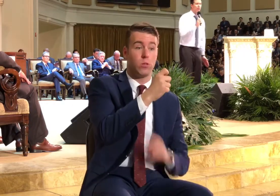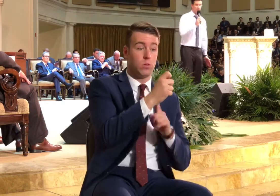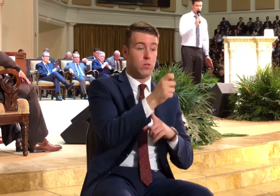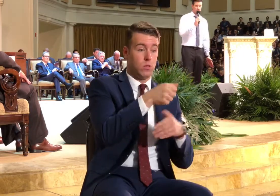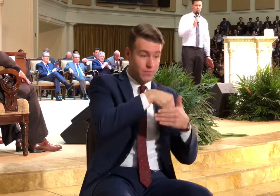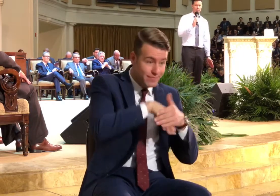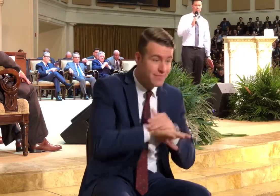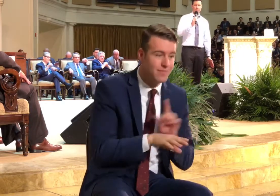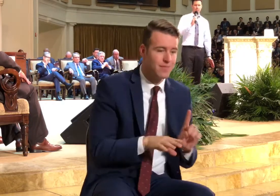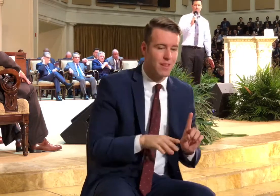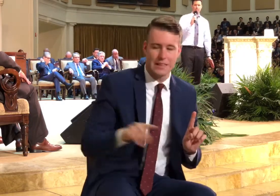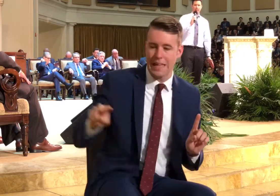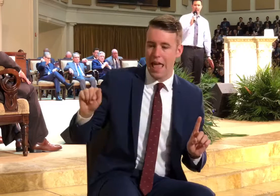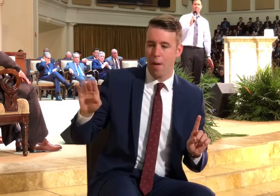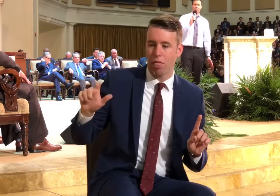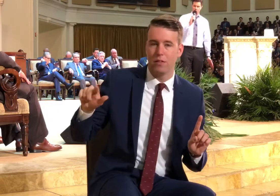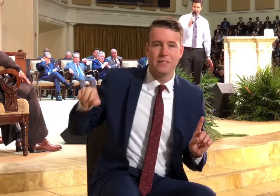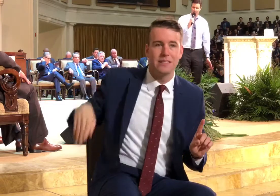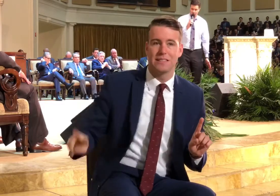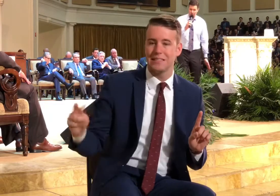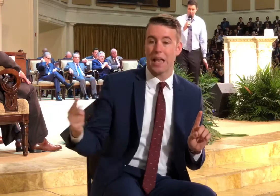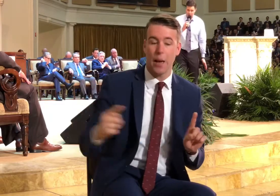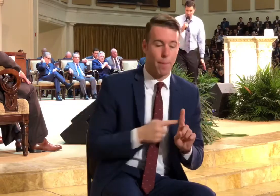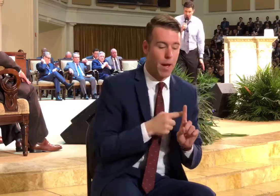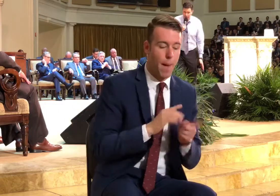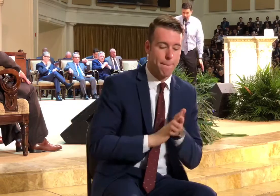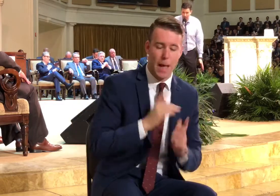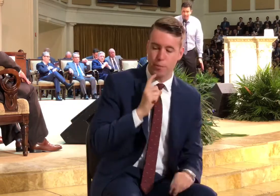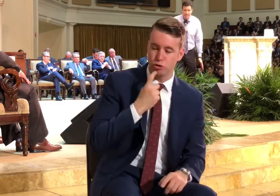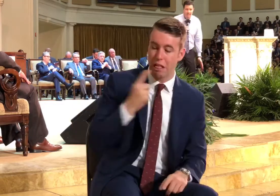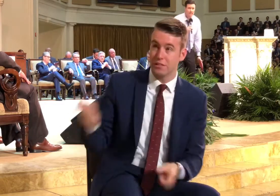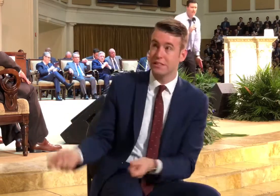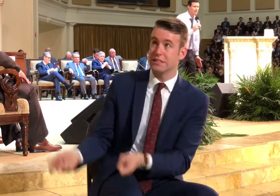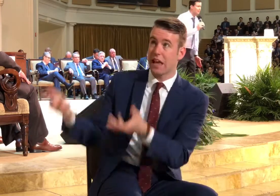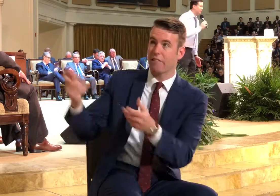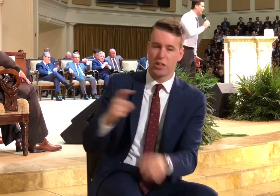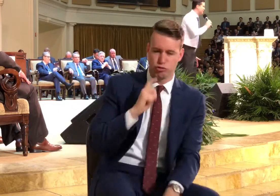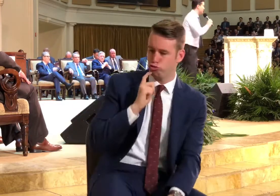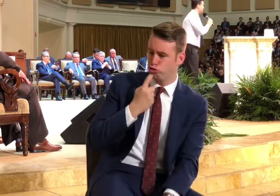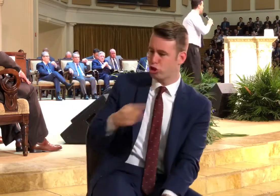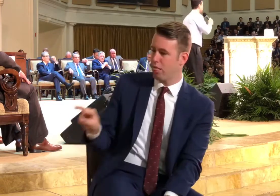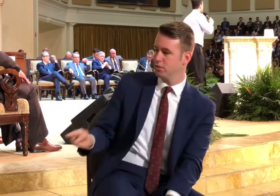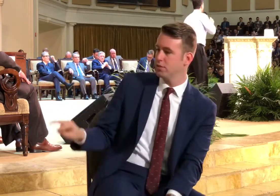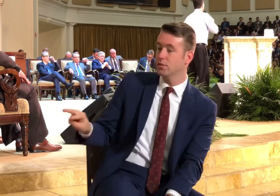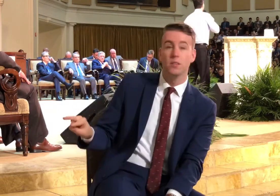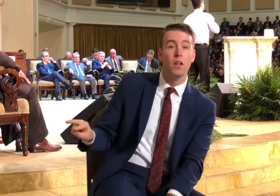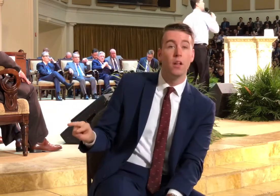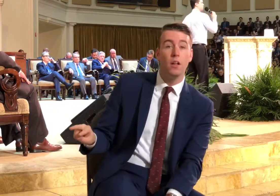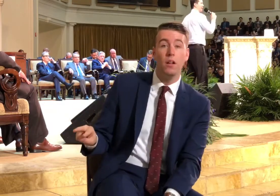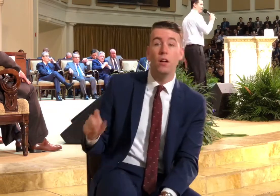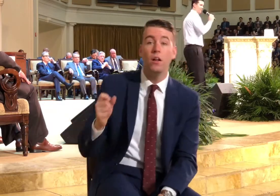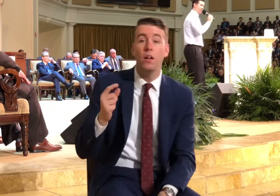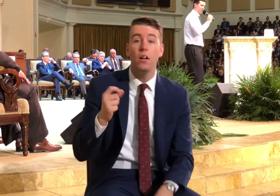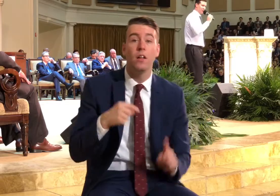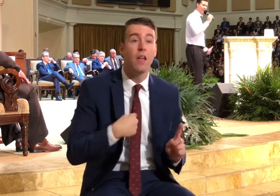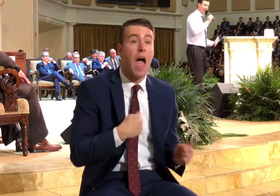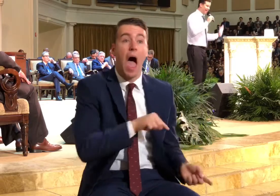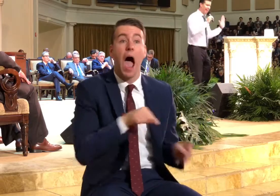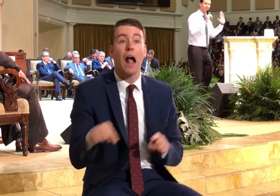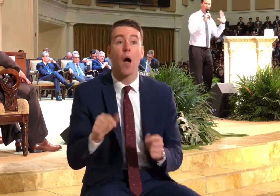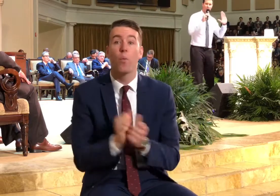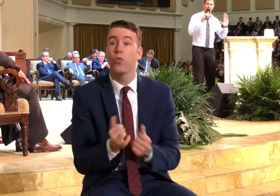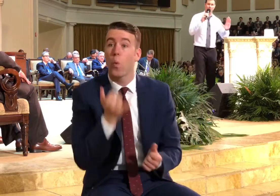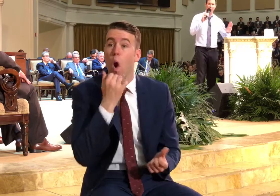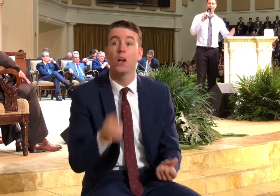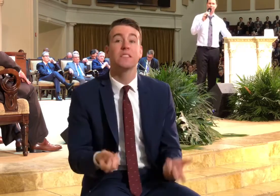grows jealous at the sacrifice of the younger. I didn't come to bring the wrong sacrifice tonight.